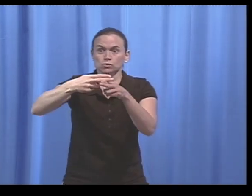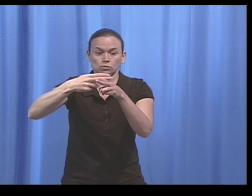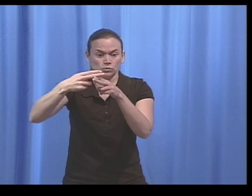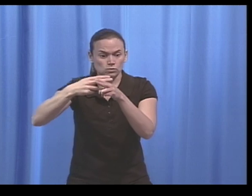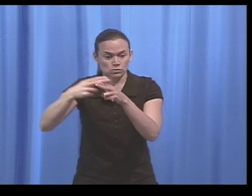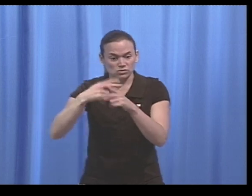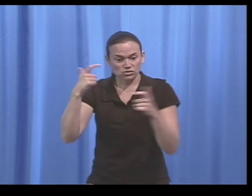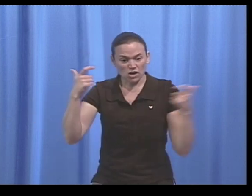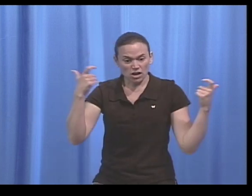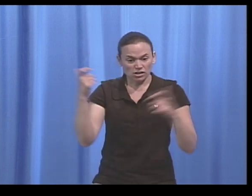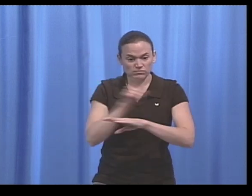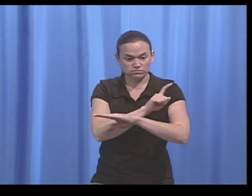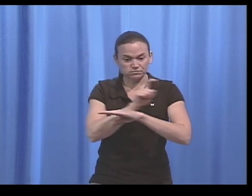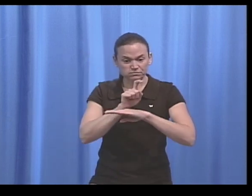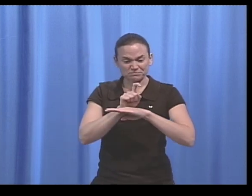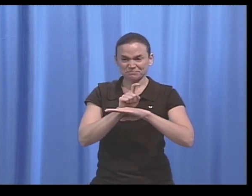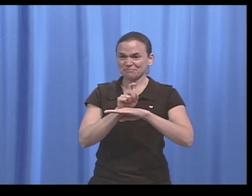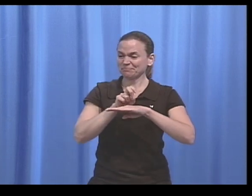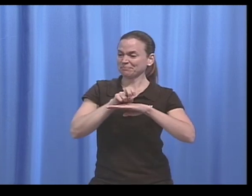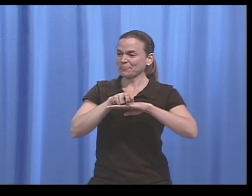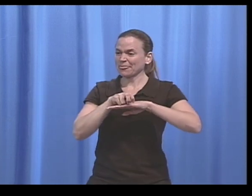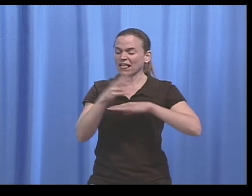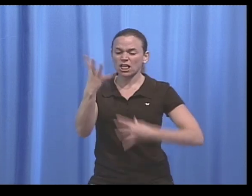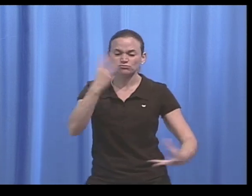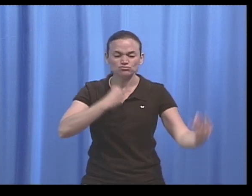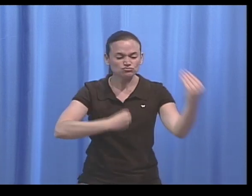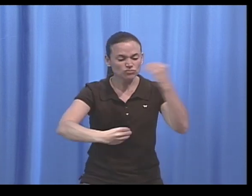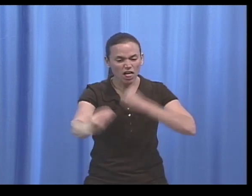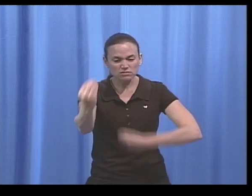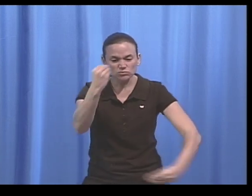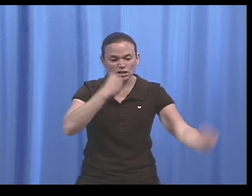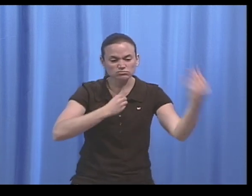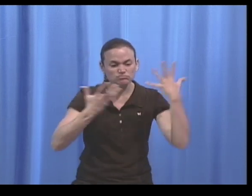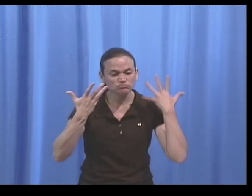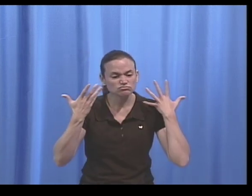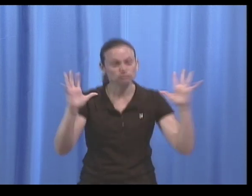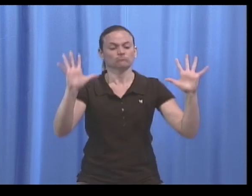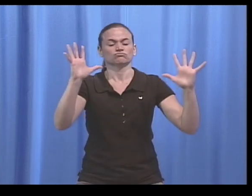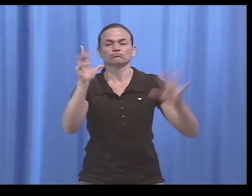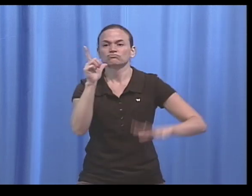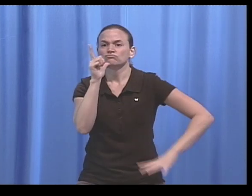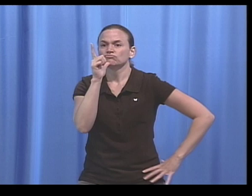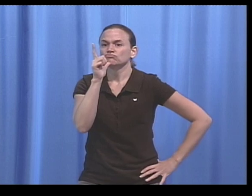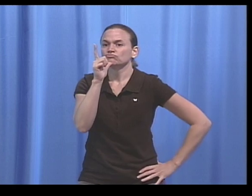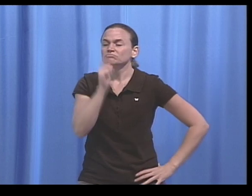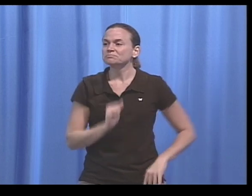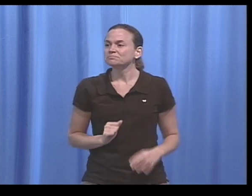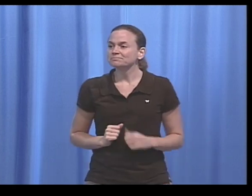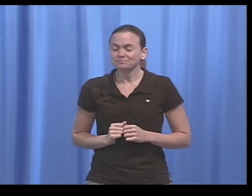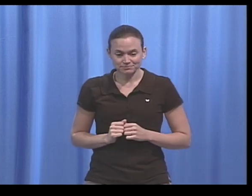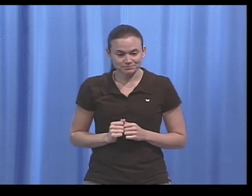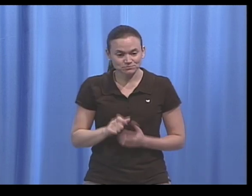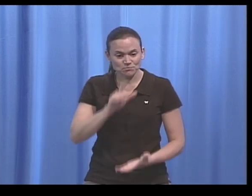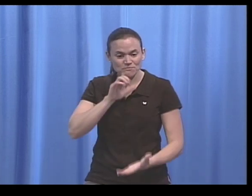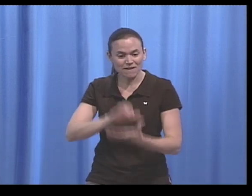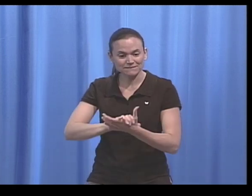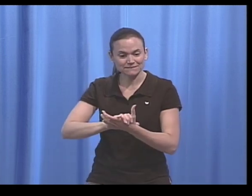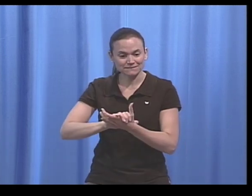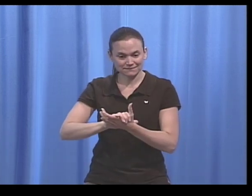And soon, as the giant finished his huge lunch, his